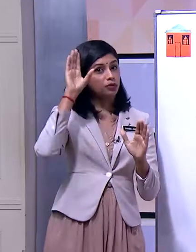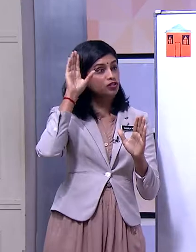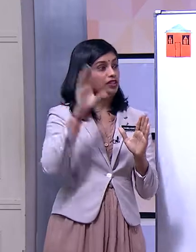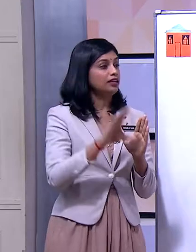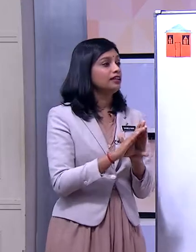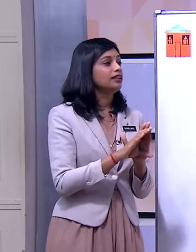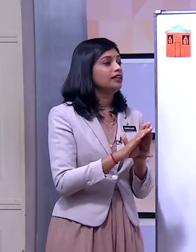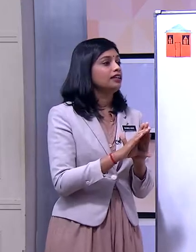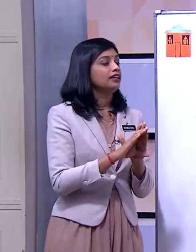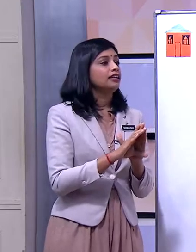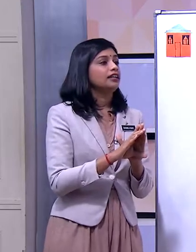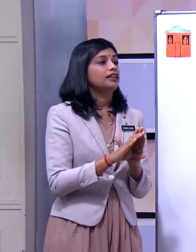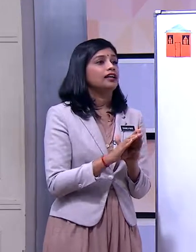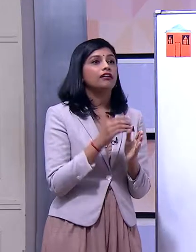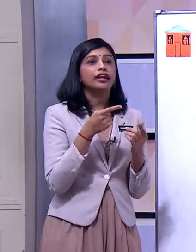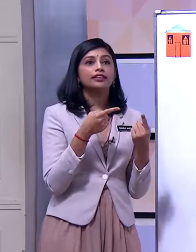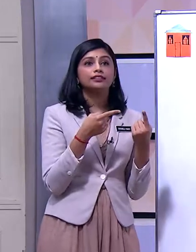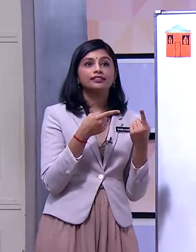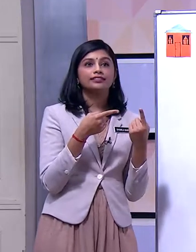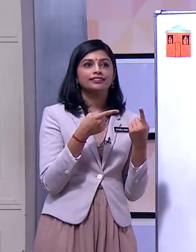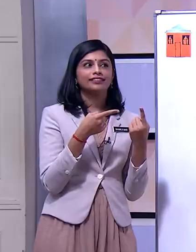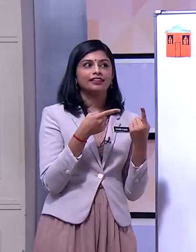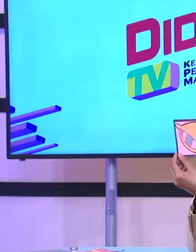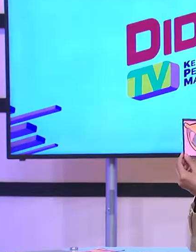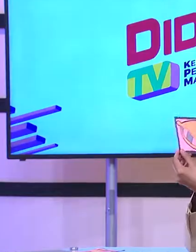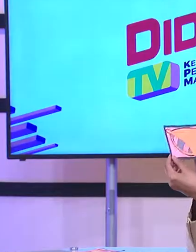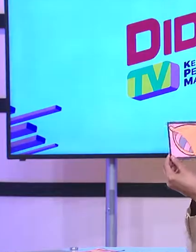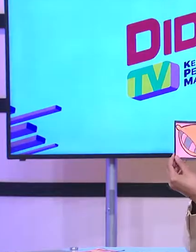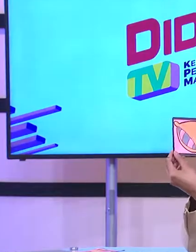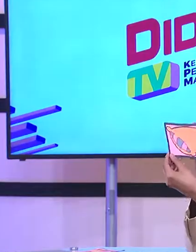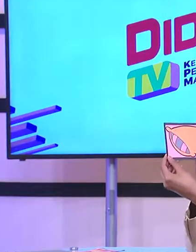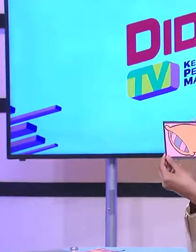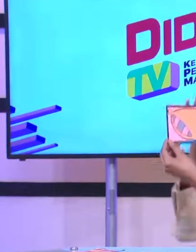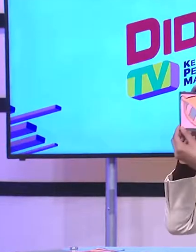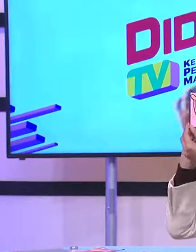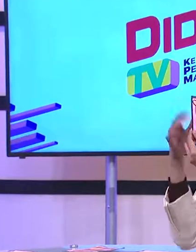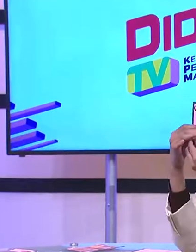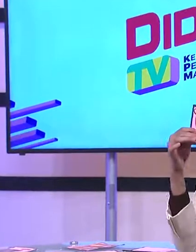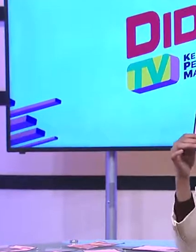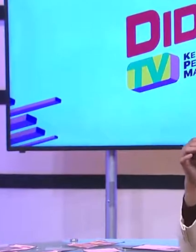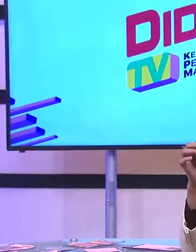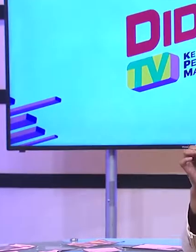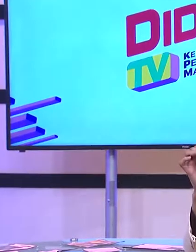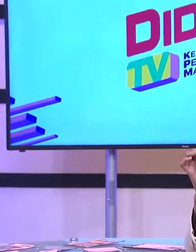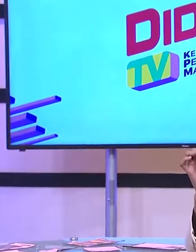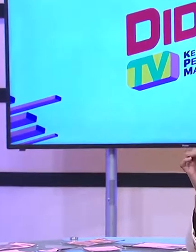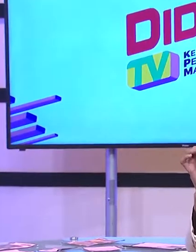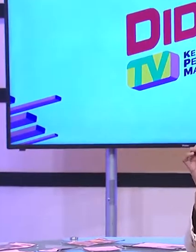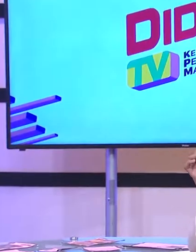picture. All right. I have a pillow. What is that? Pillow. Okay. That how to